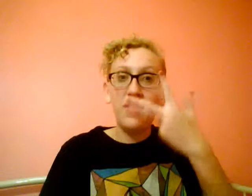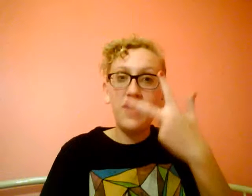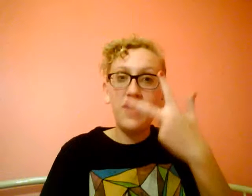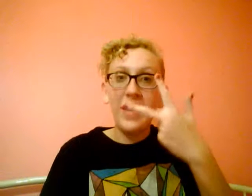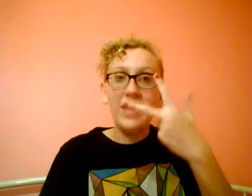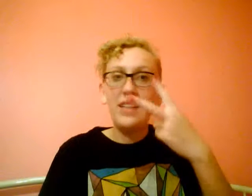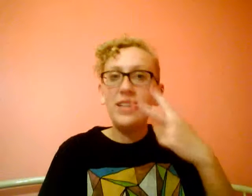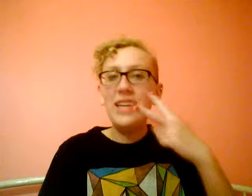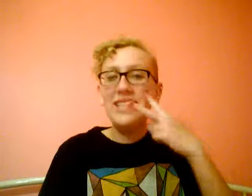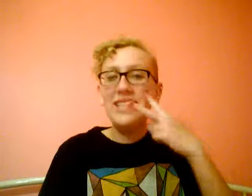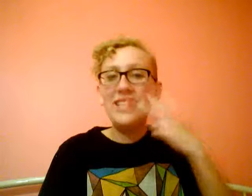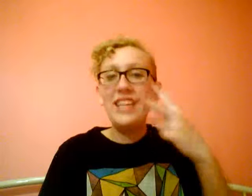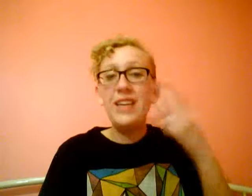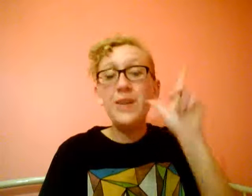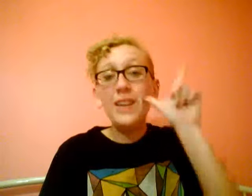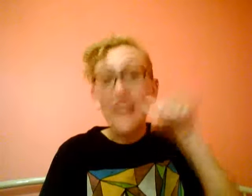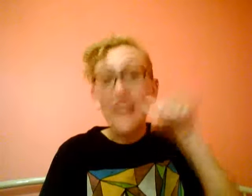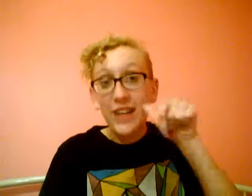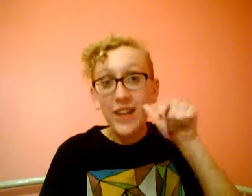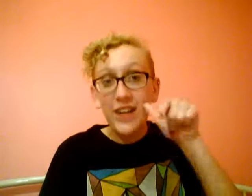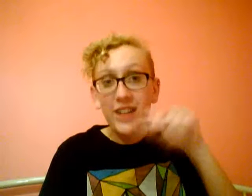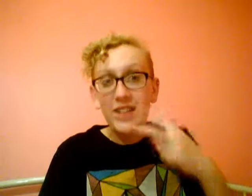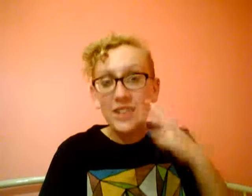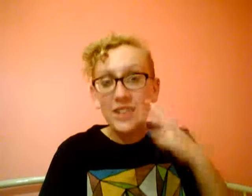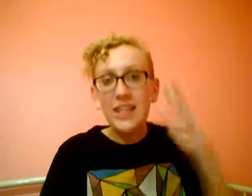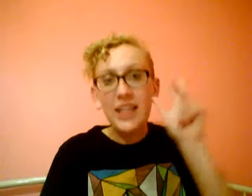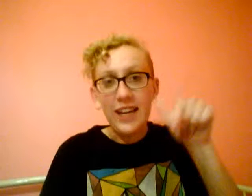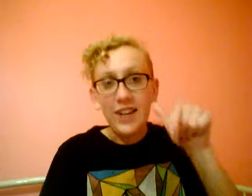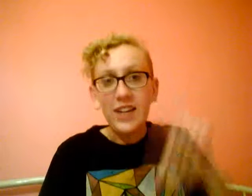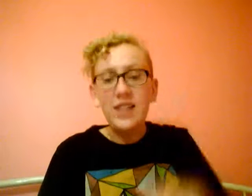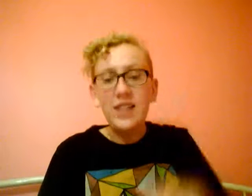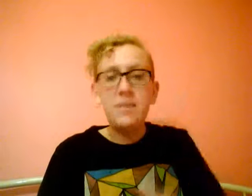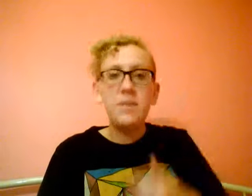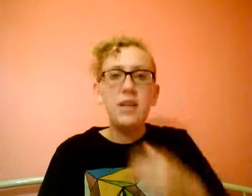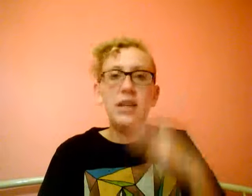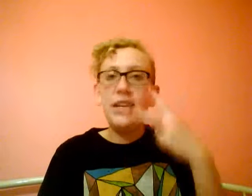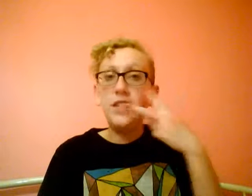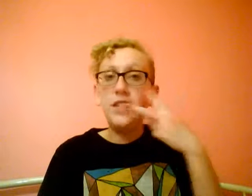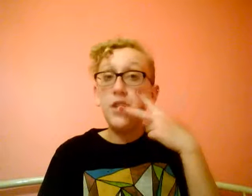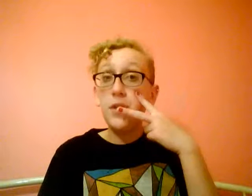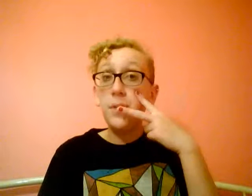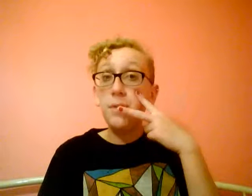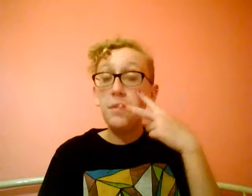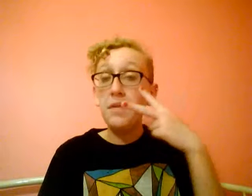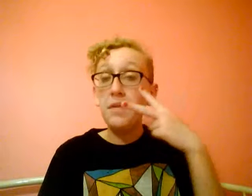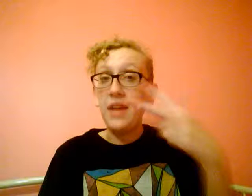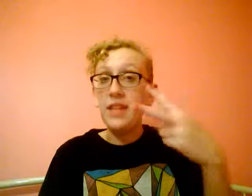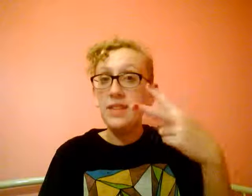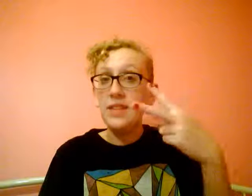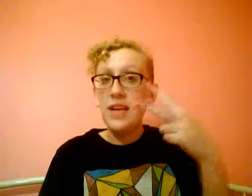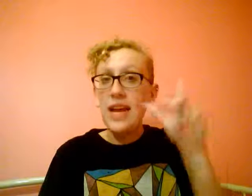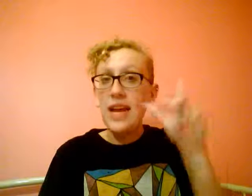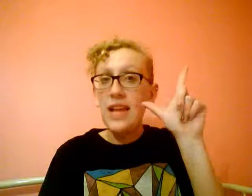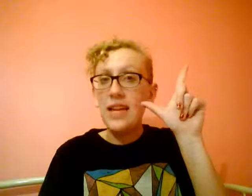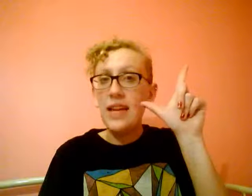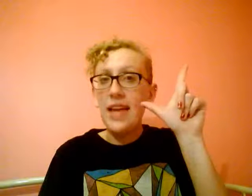Number three, see you later. See you later. It's a two from your face, and then an